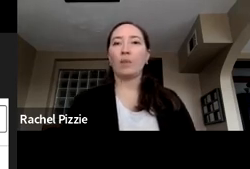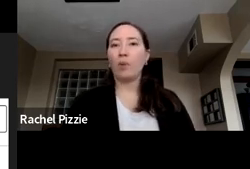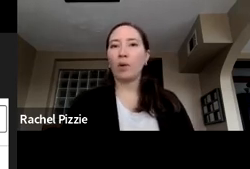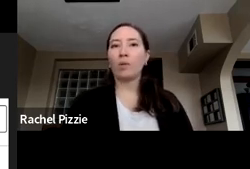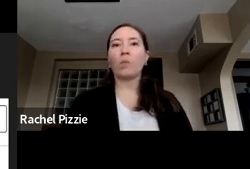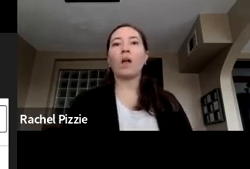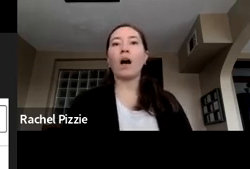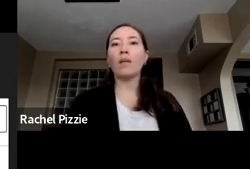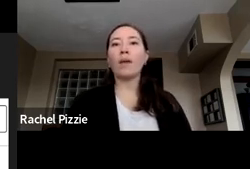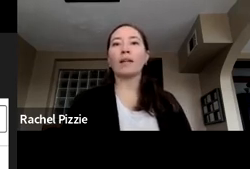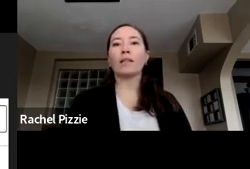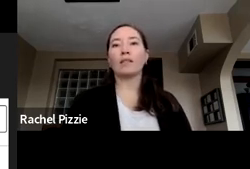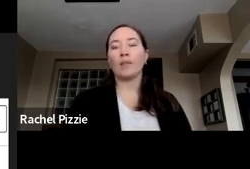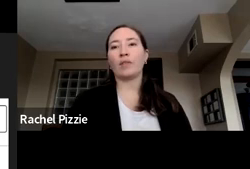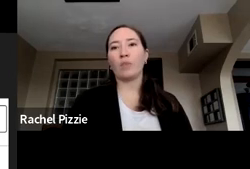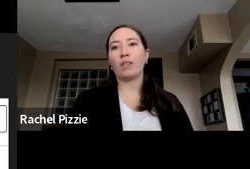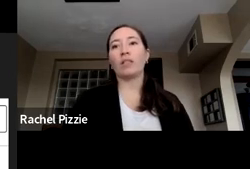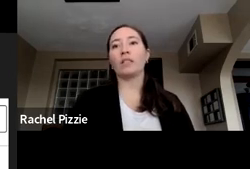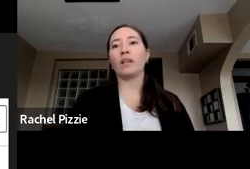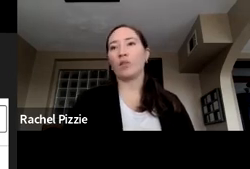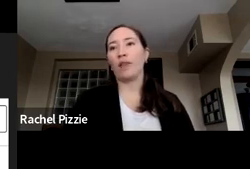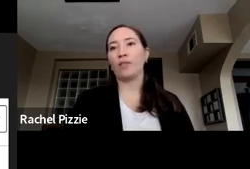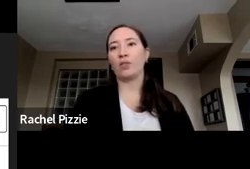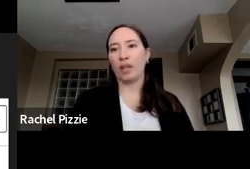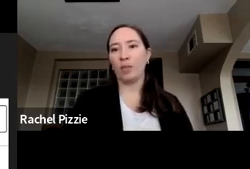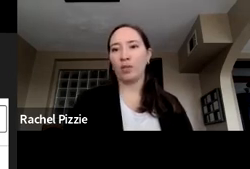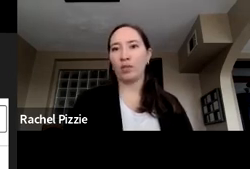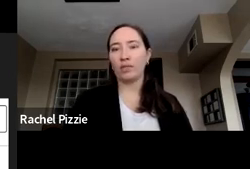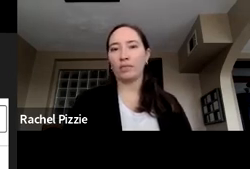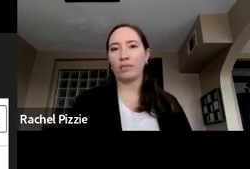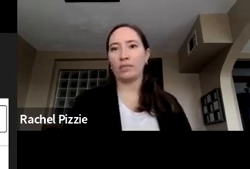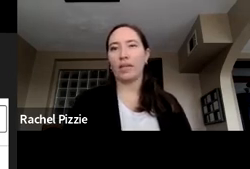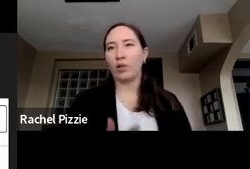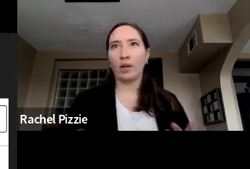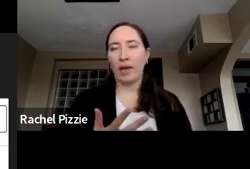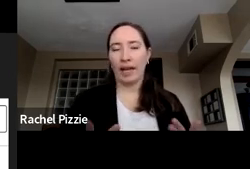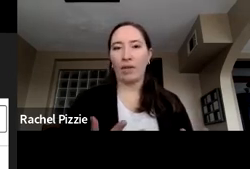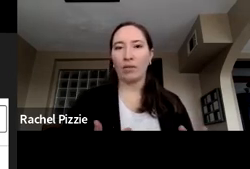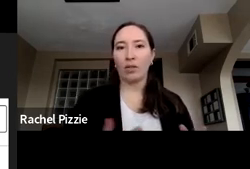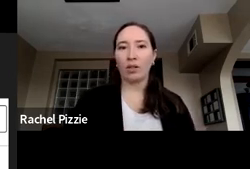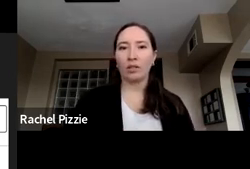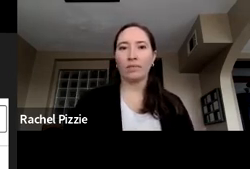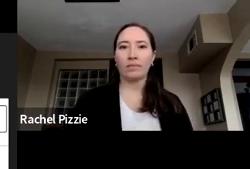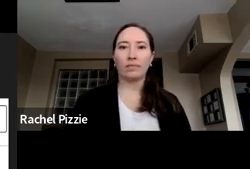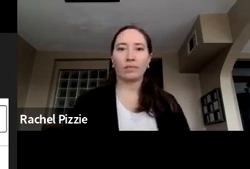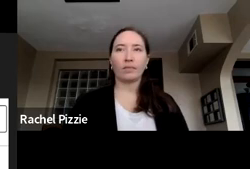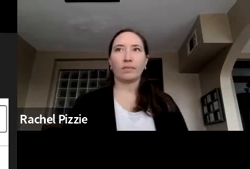And the report will automatically display responses in graphs or tables. And you can pick how those